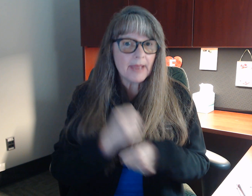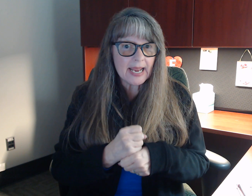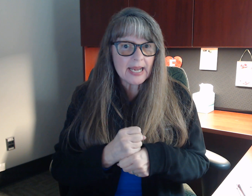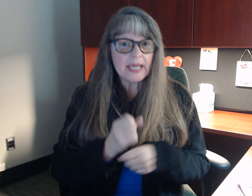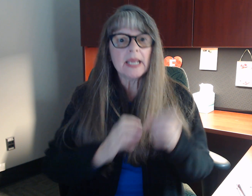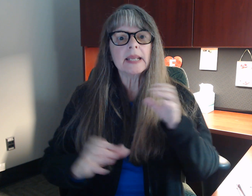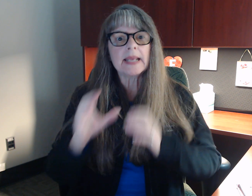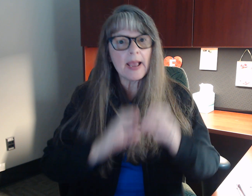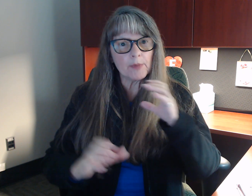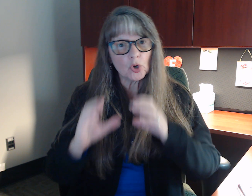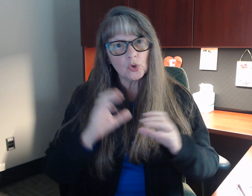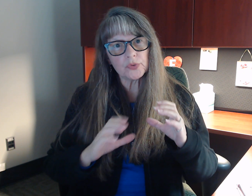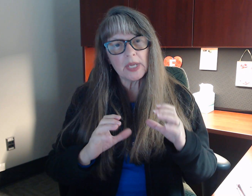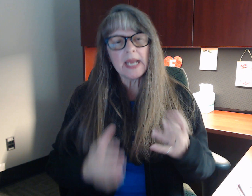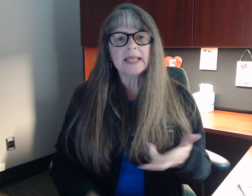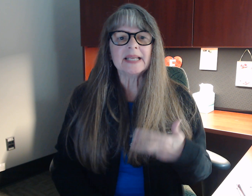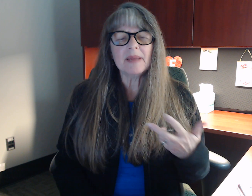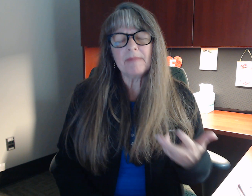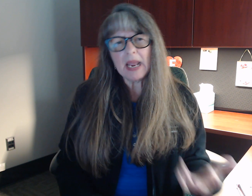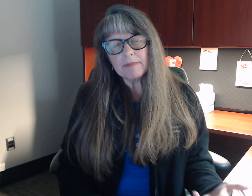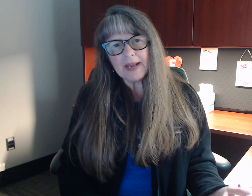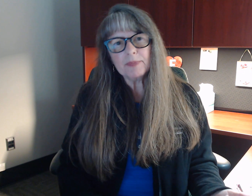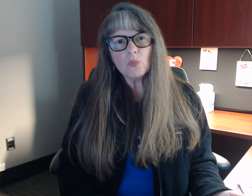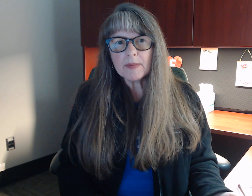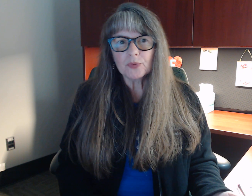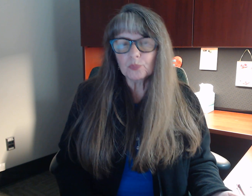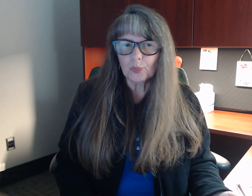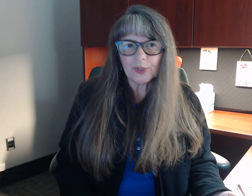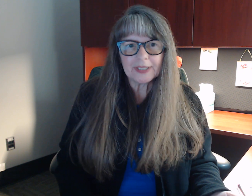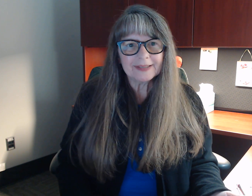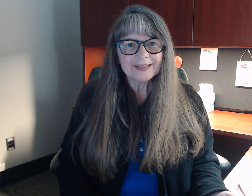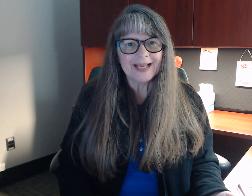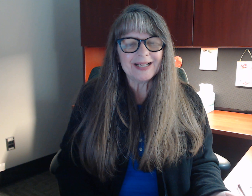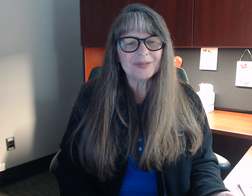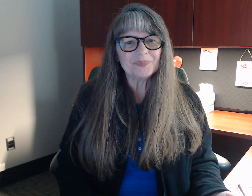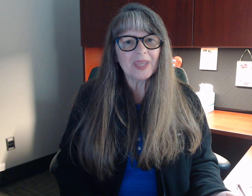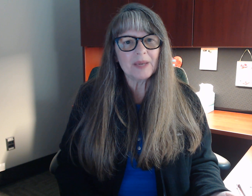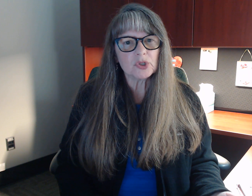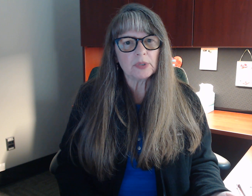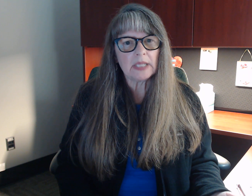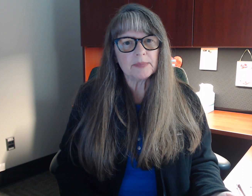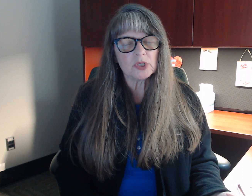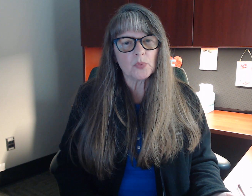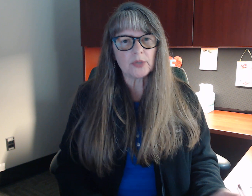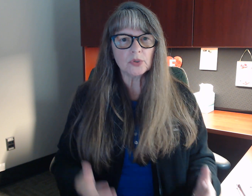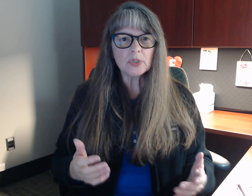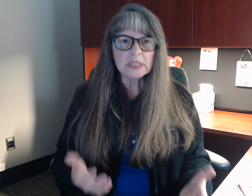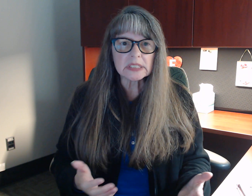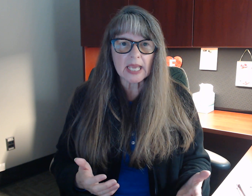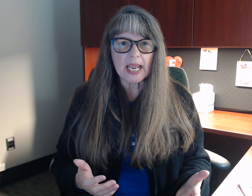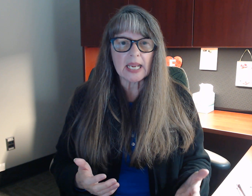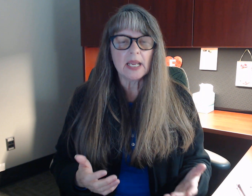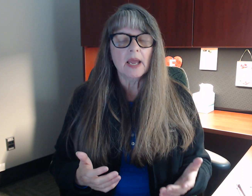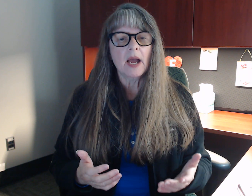people-made chemicals. They say man-made, but women work in chemistry labs as well. So you could say